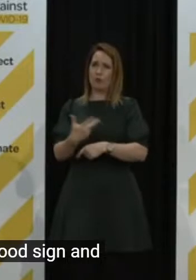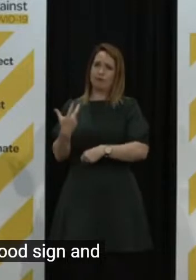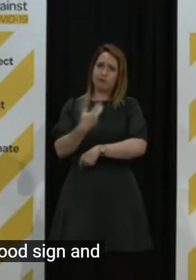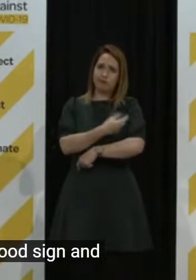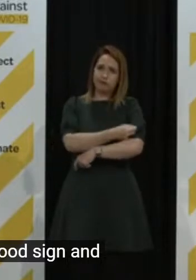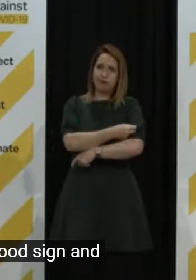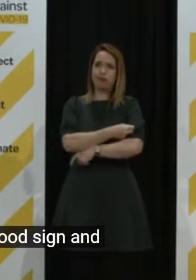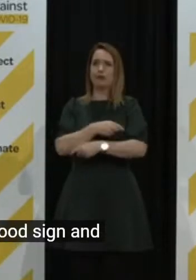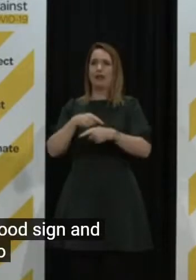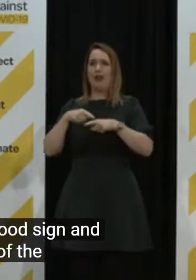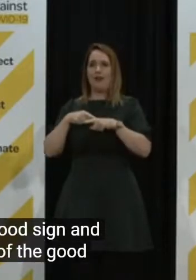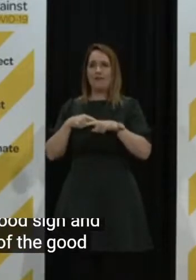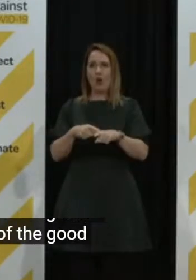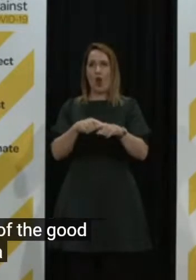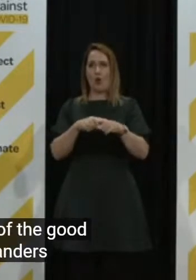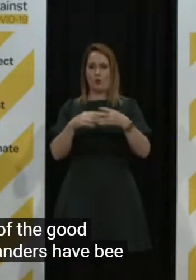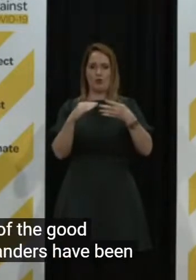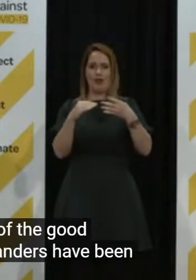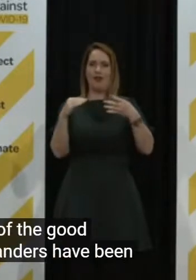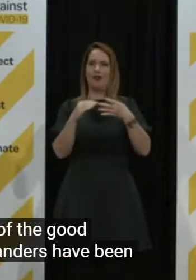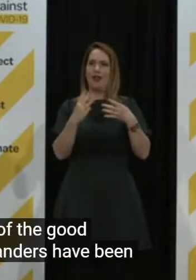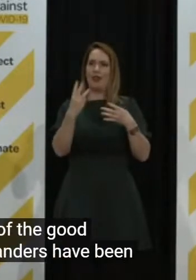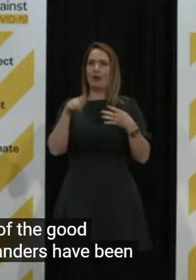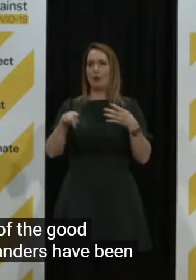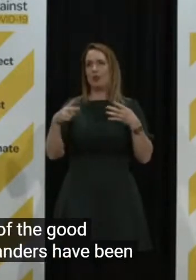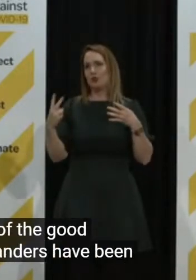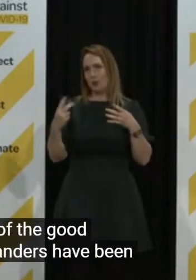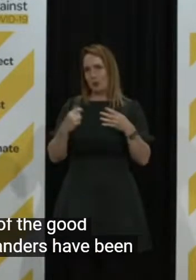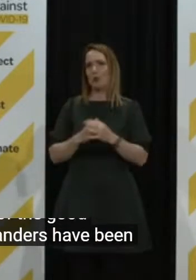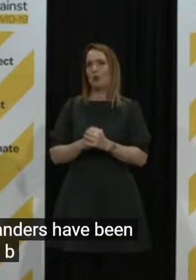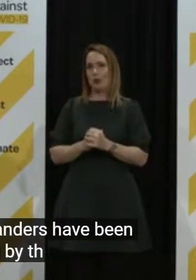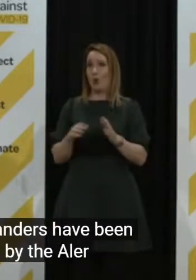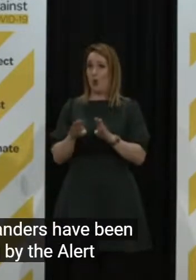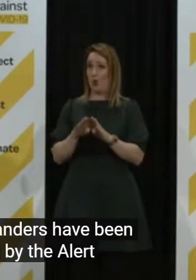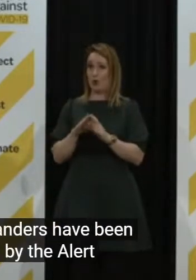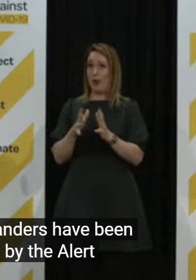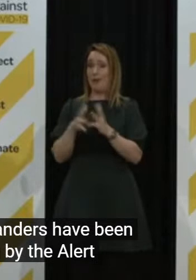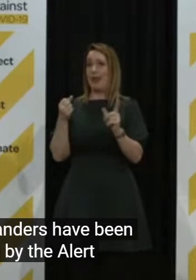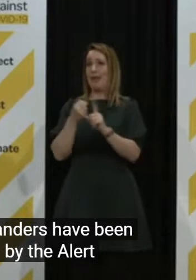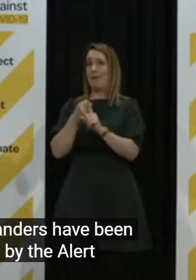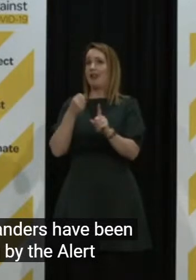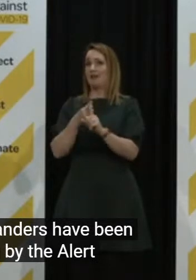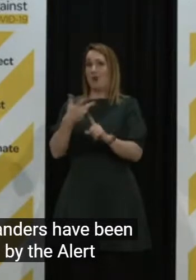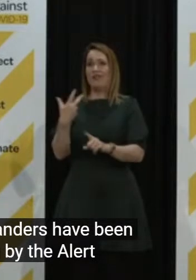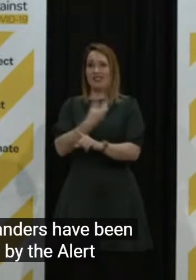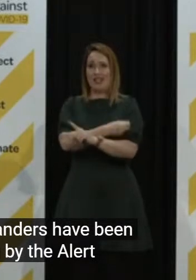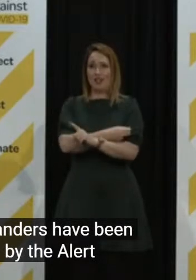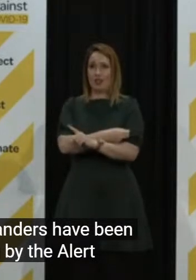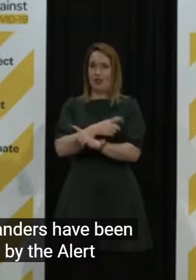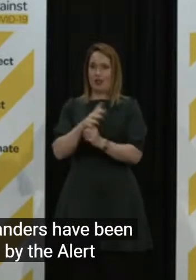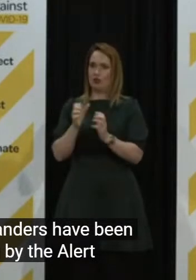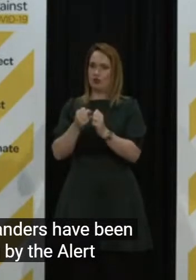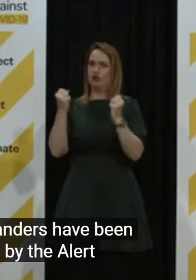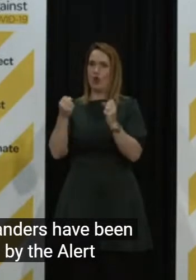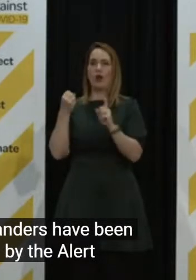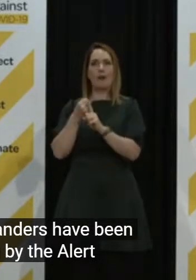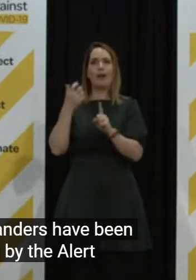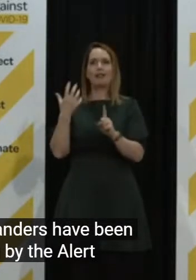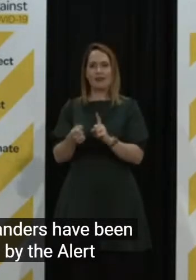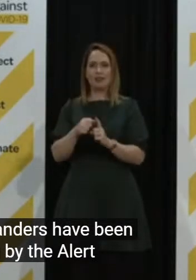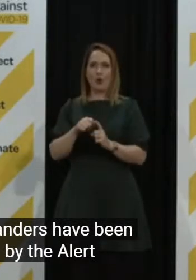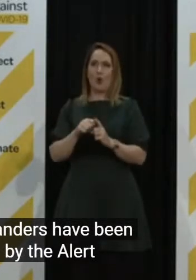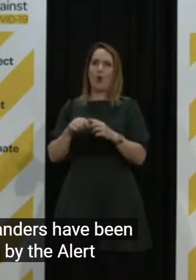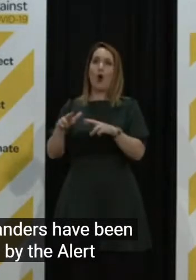by abiding by the alert level 3.2 rules, but also the impact of vaccination, which is quite profound. So I'll update on Wednesday about what the modelling has